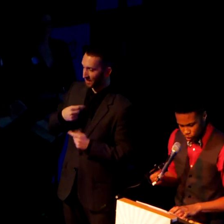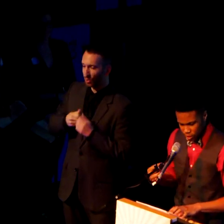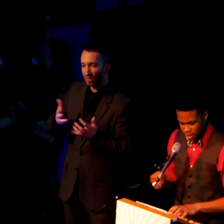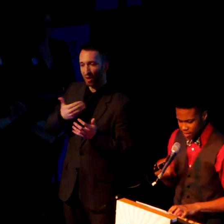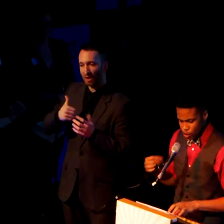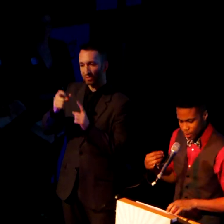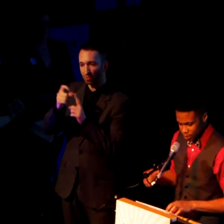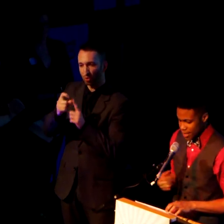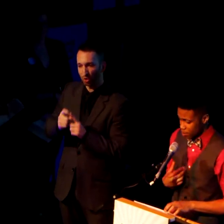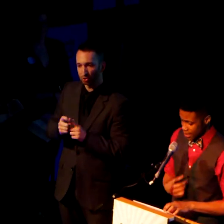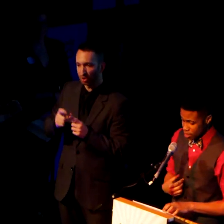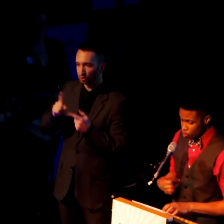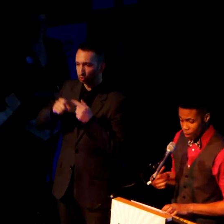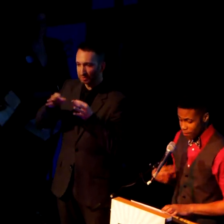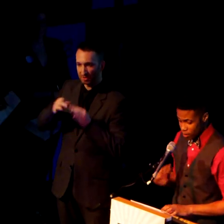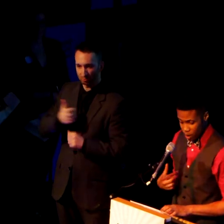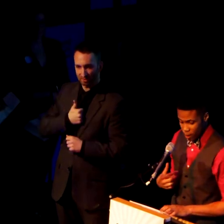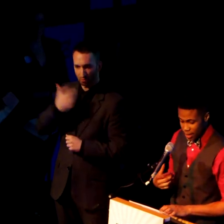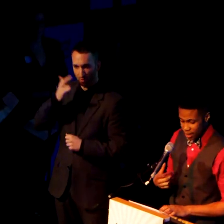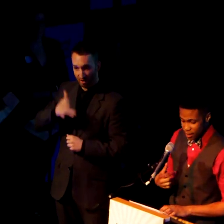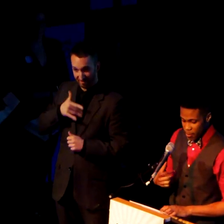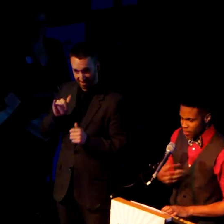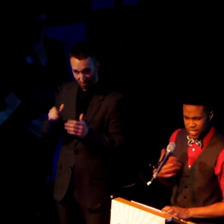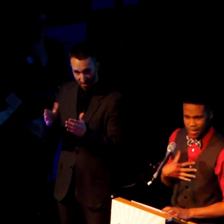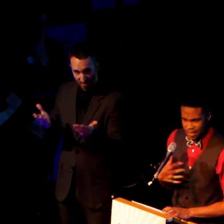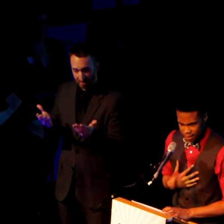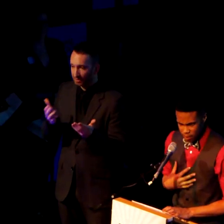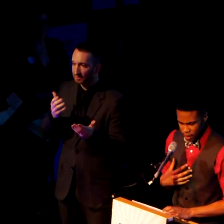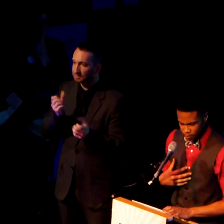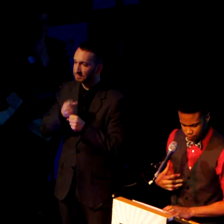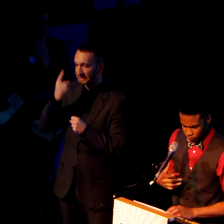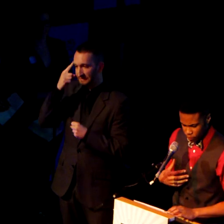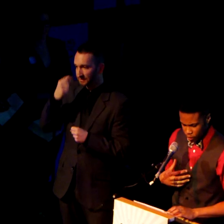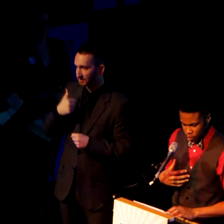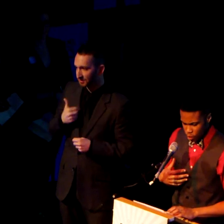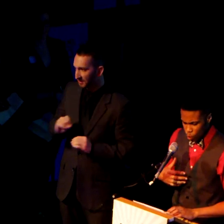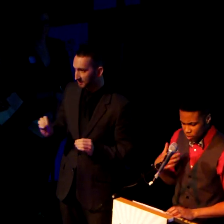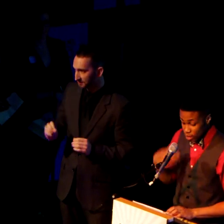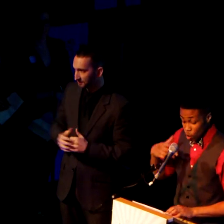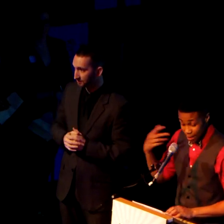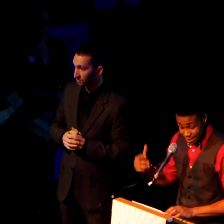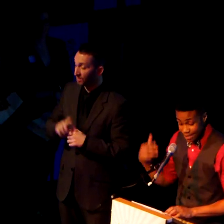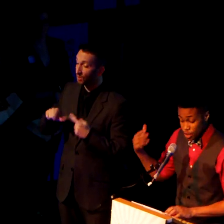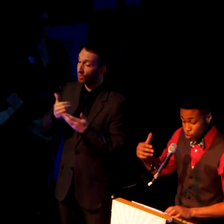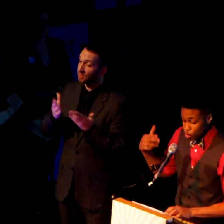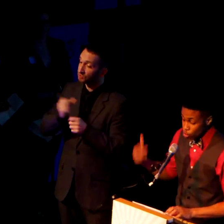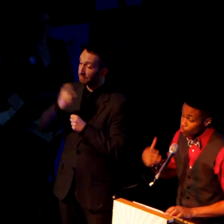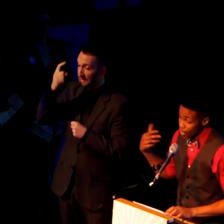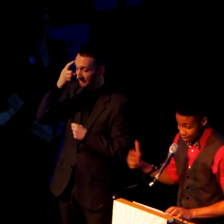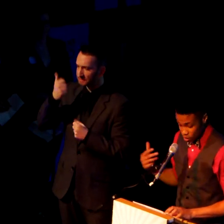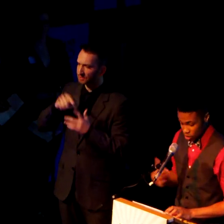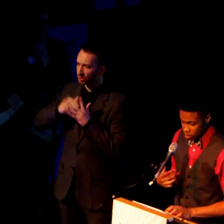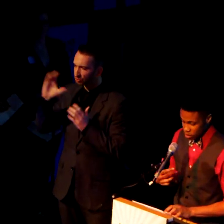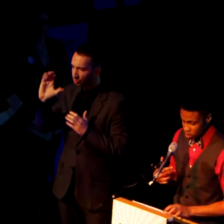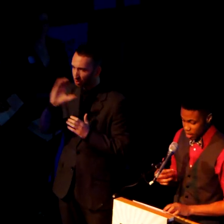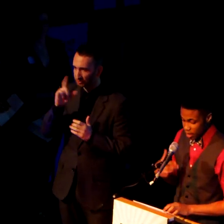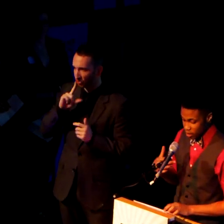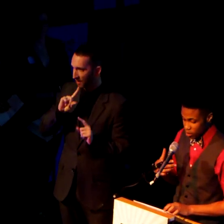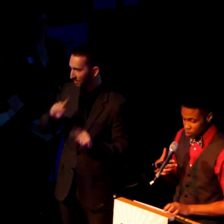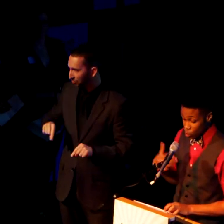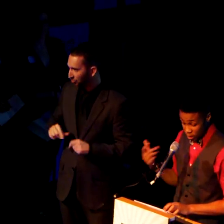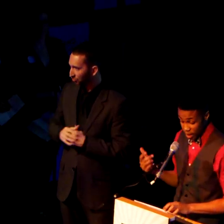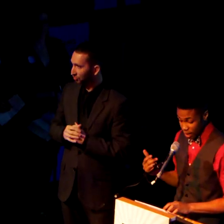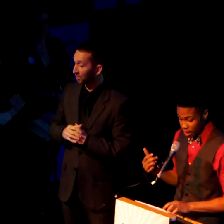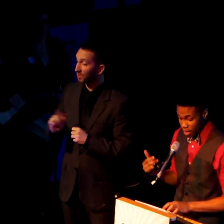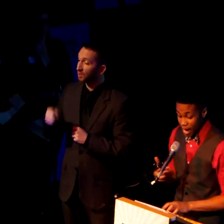the words even to explain to myself why I feel that way doesn't make sense to me. When things don't make sense, I start to search for answers.